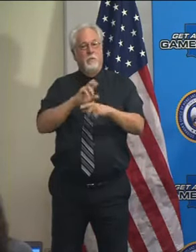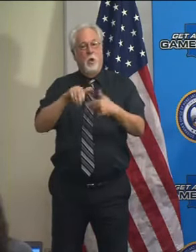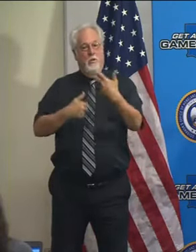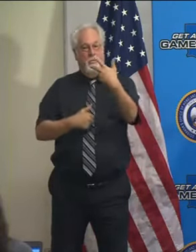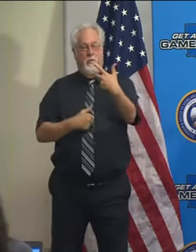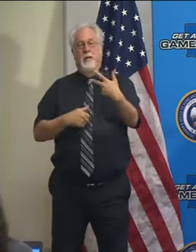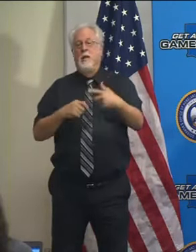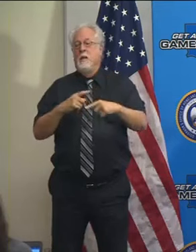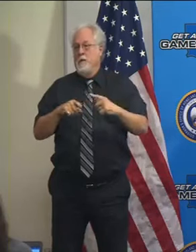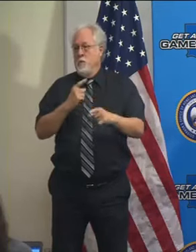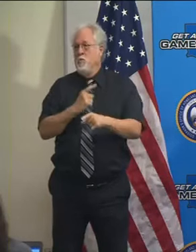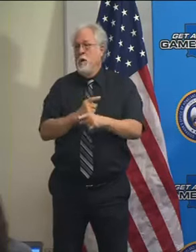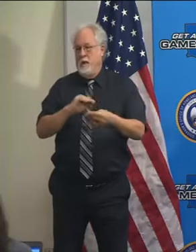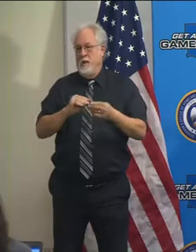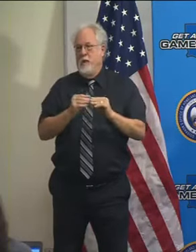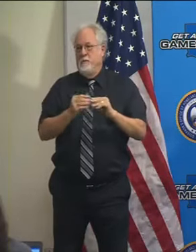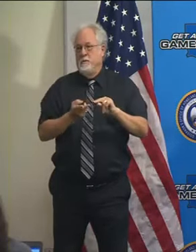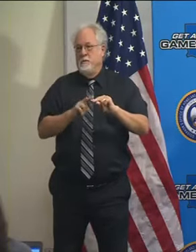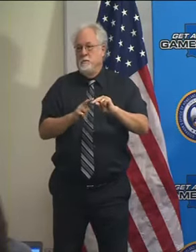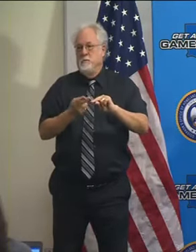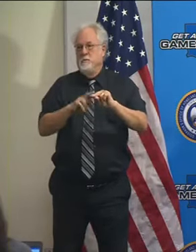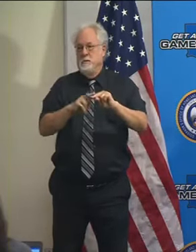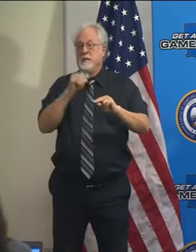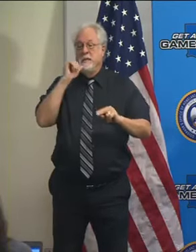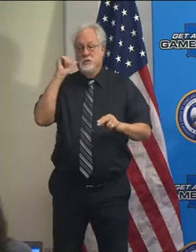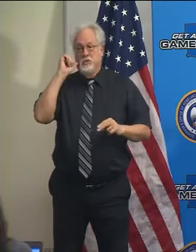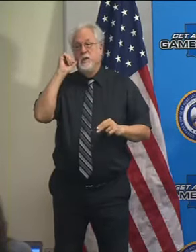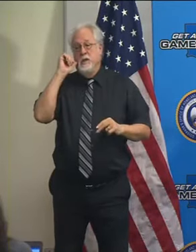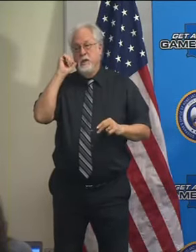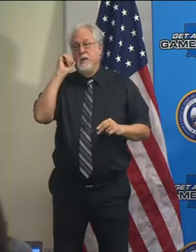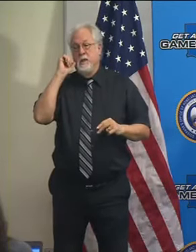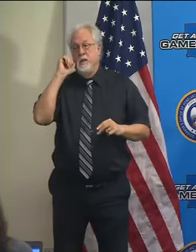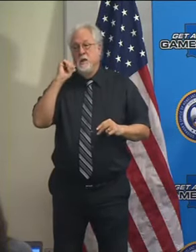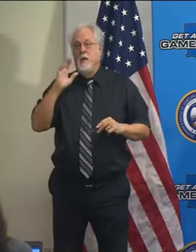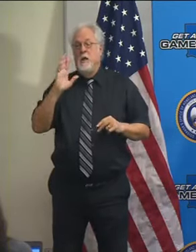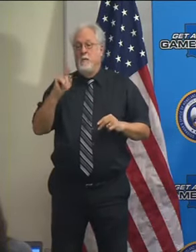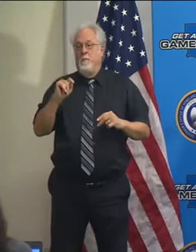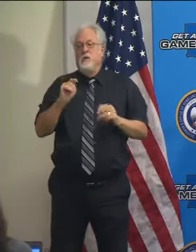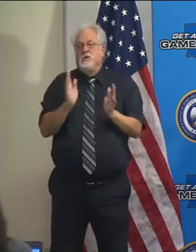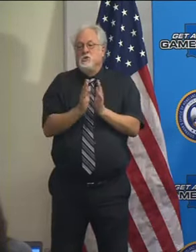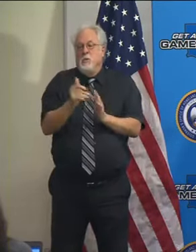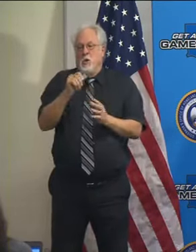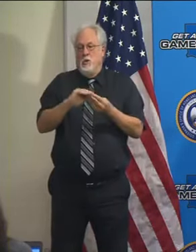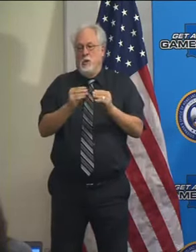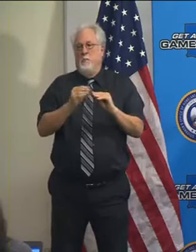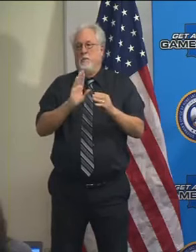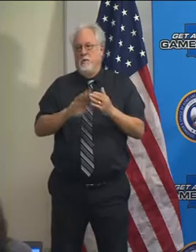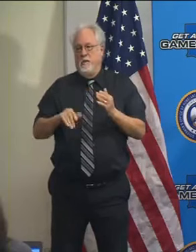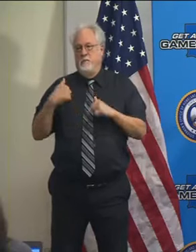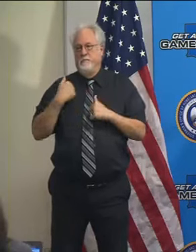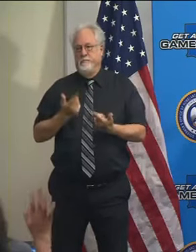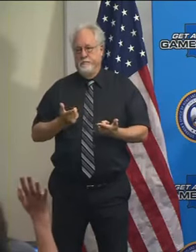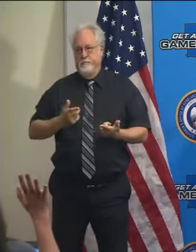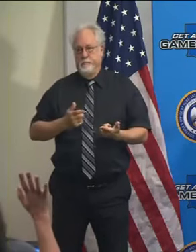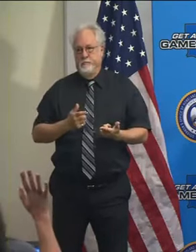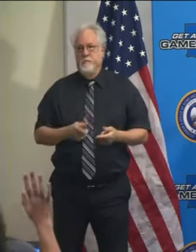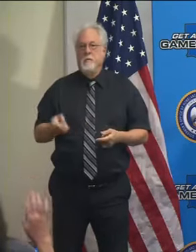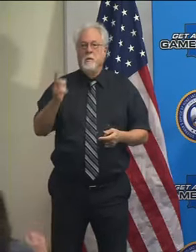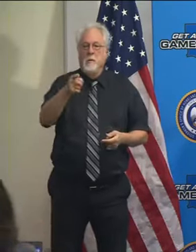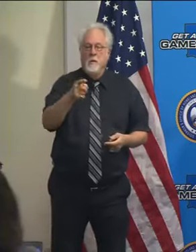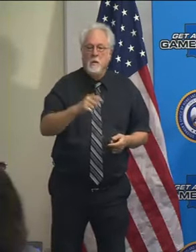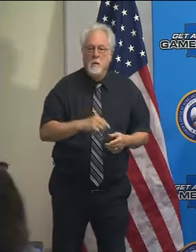to say that those numbers continue to increase yesterday, but by a much smaller number than we had seen previously. Yes,